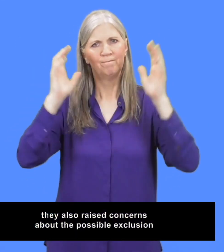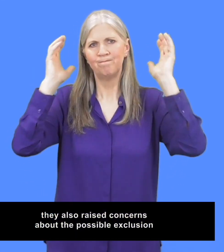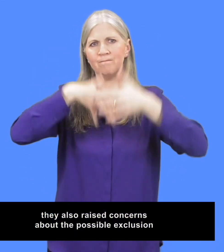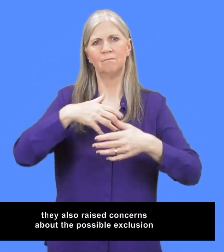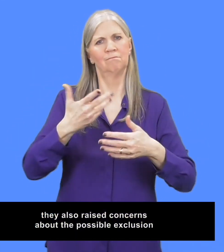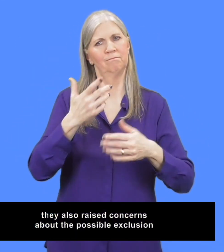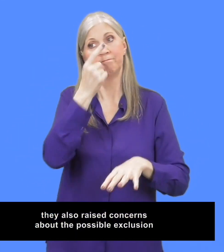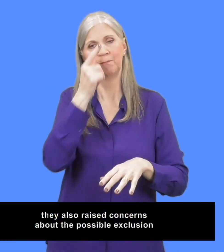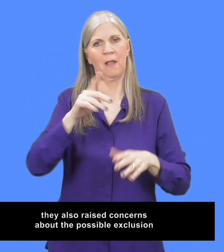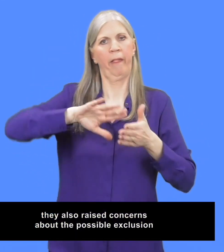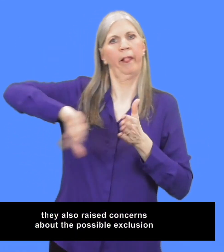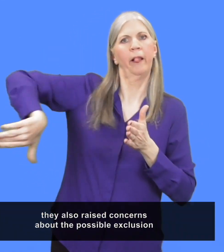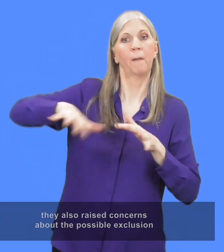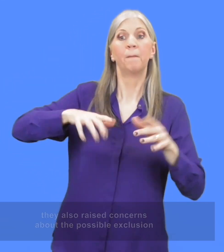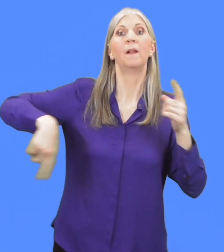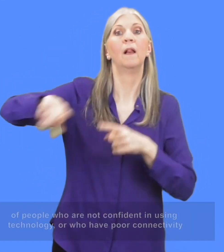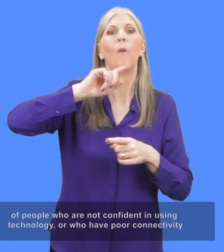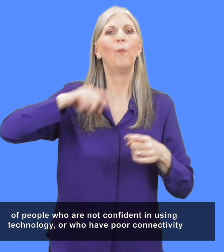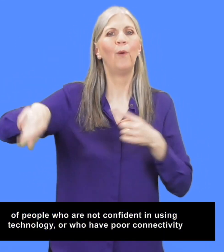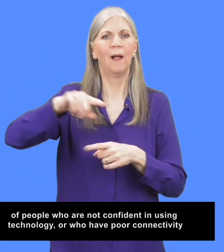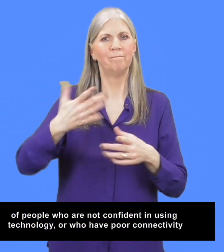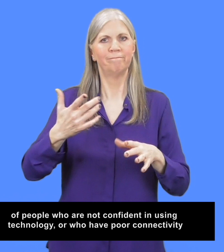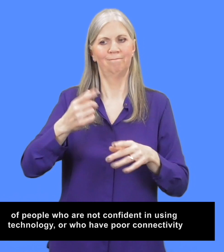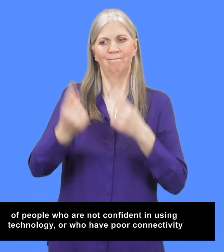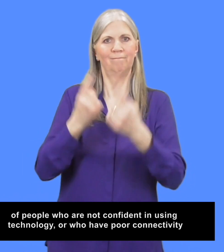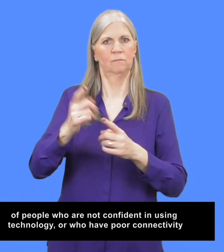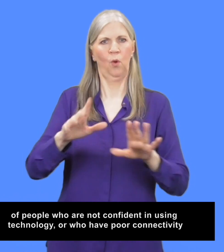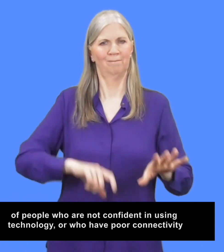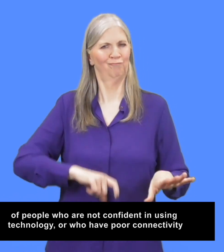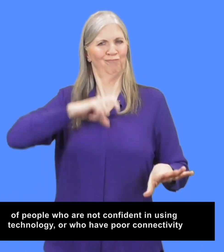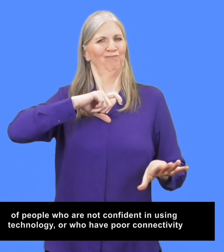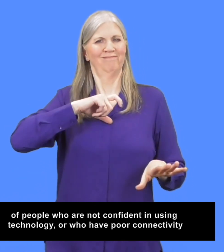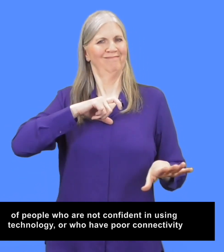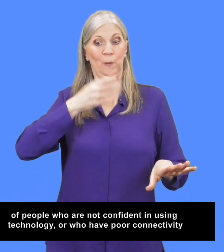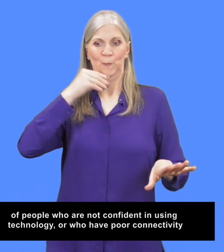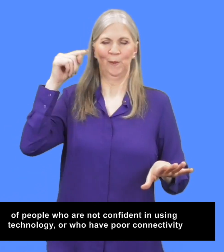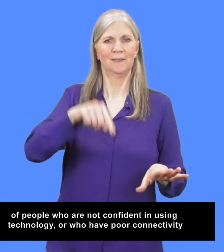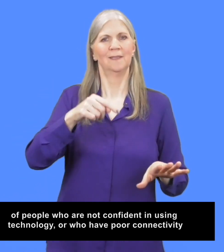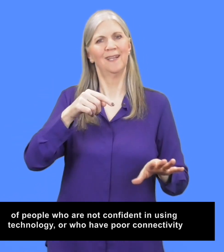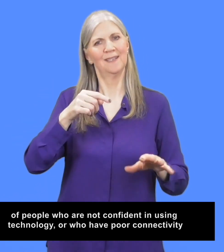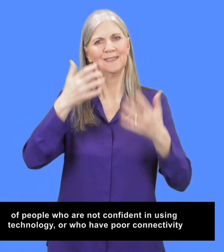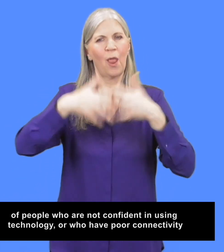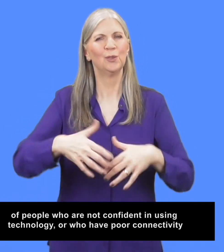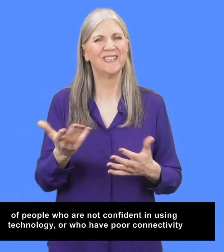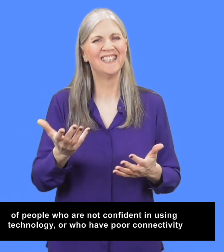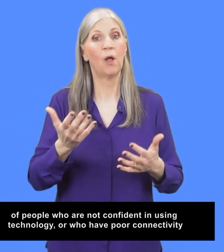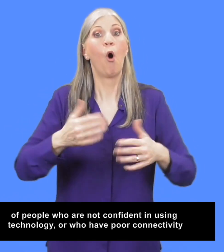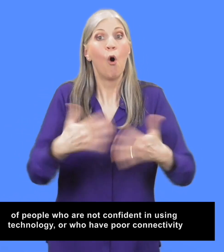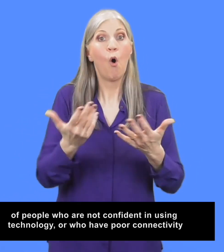the possible exclusion of people who are not confident in using technology or who have poor connectivity